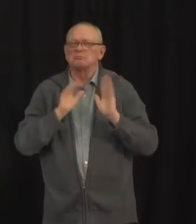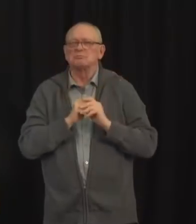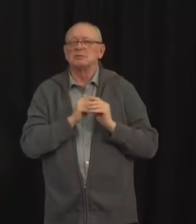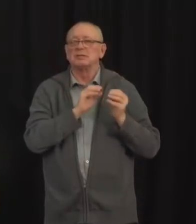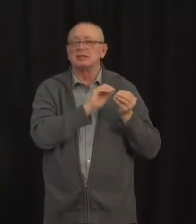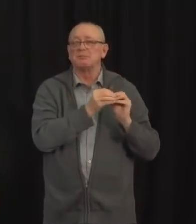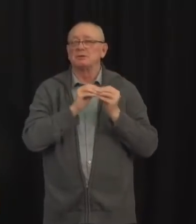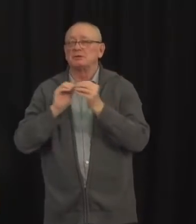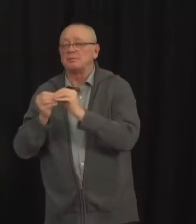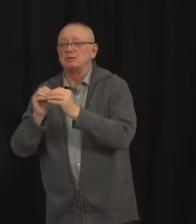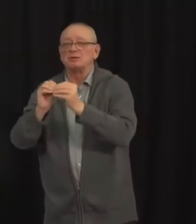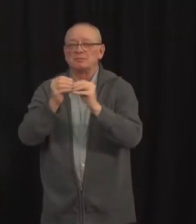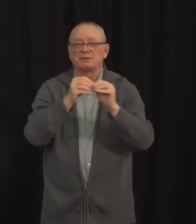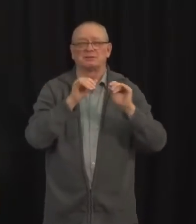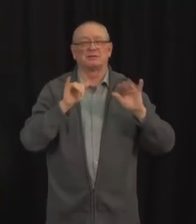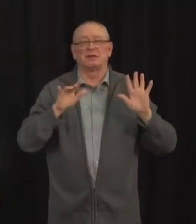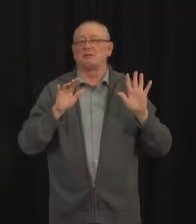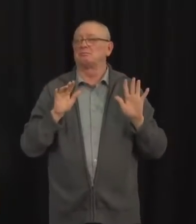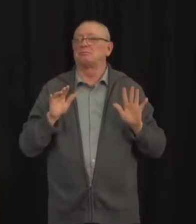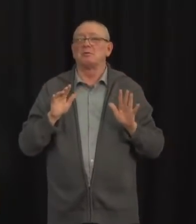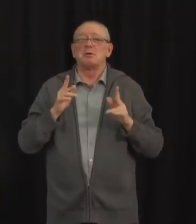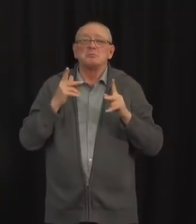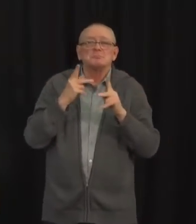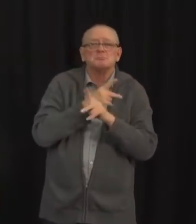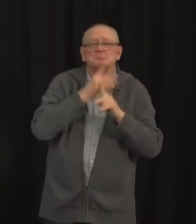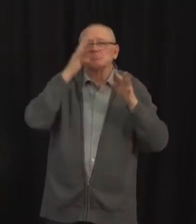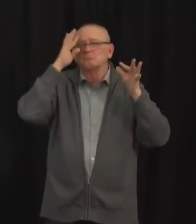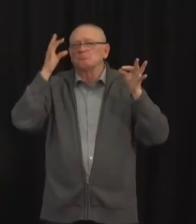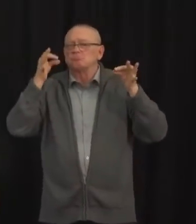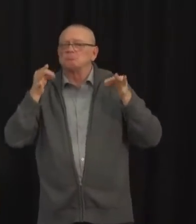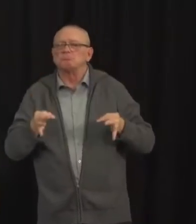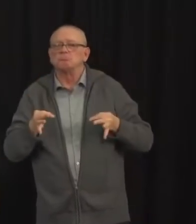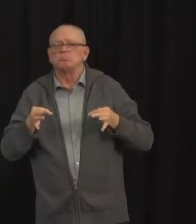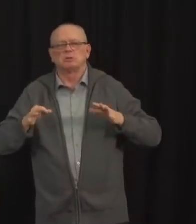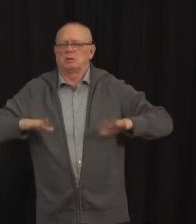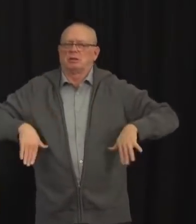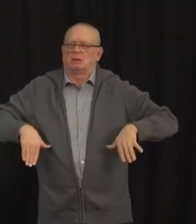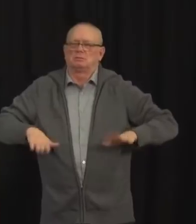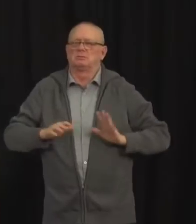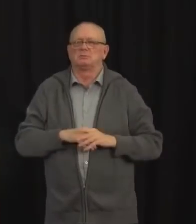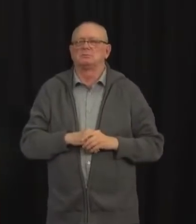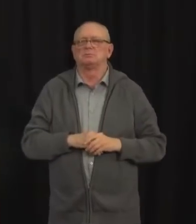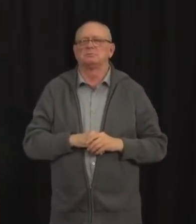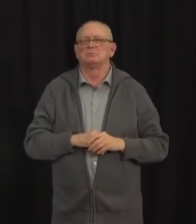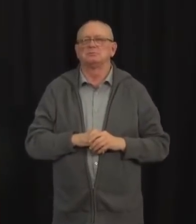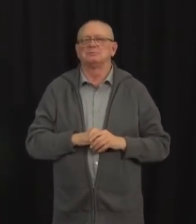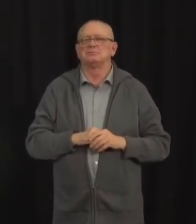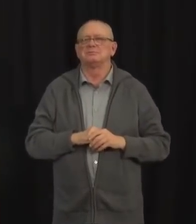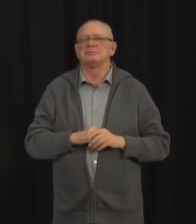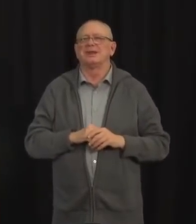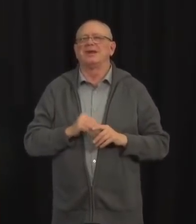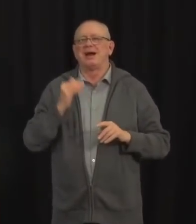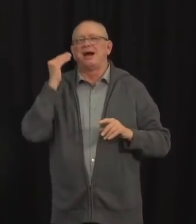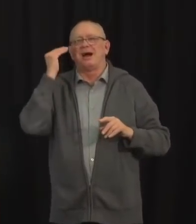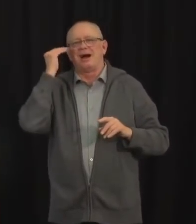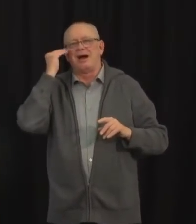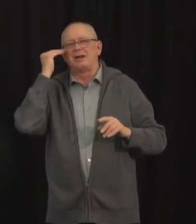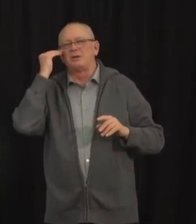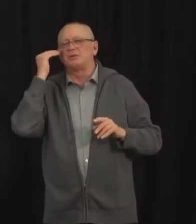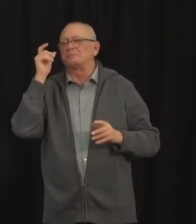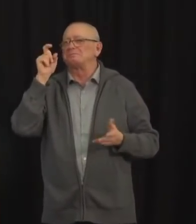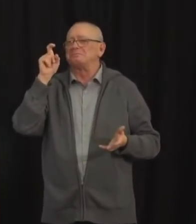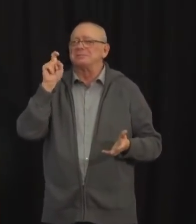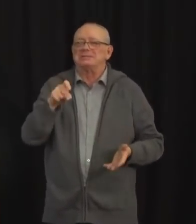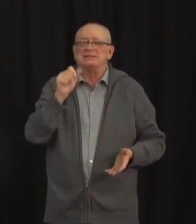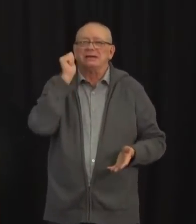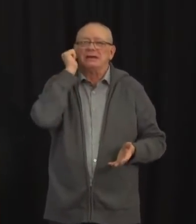those specific triggers. But what we do know is that we need to bring our new daily cases down. That will require a decrease in our R,